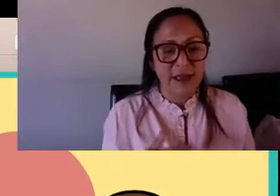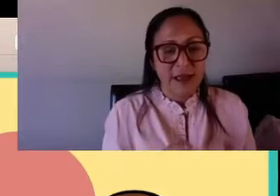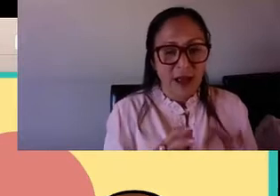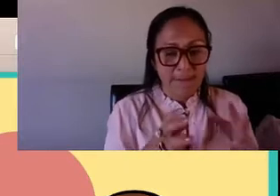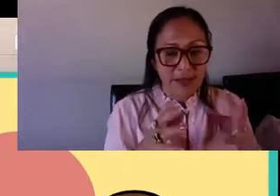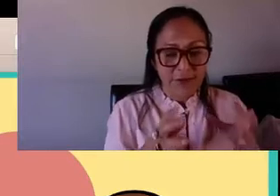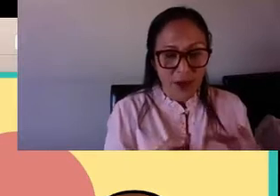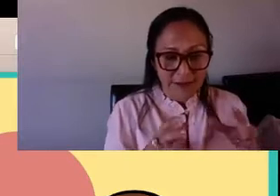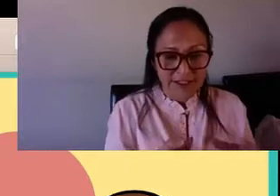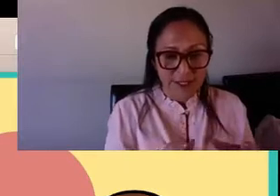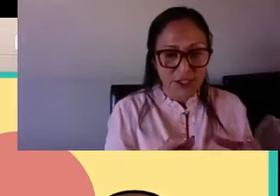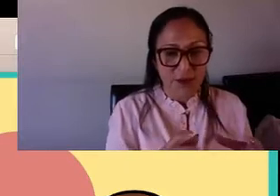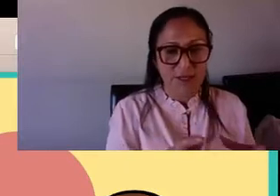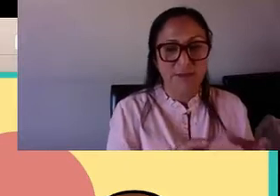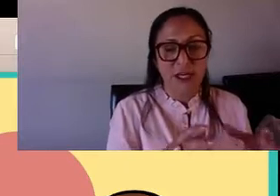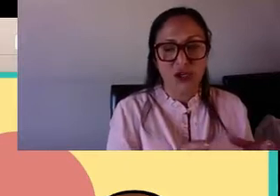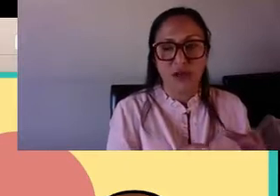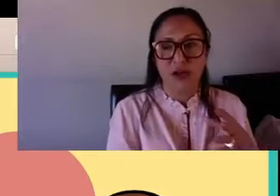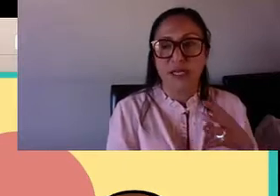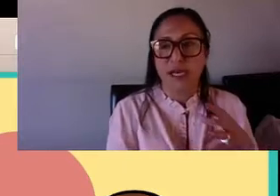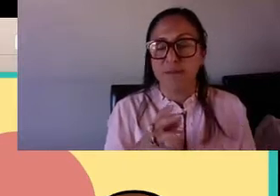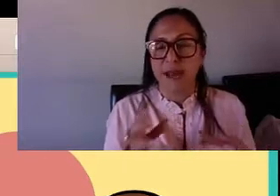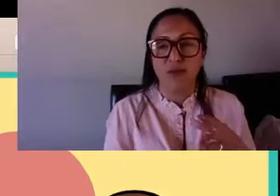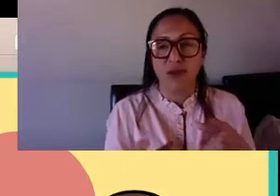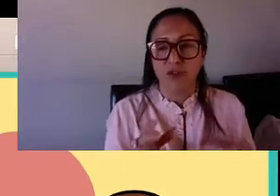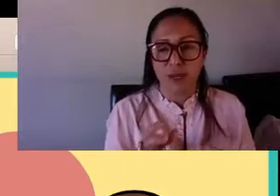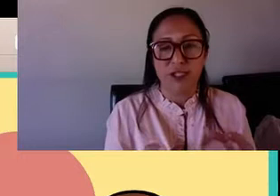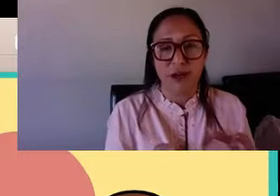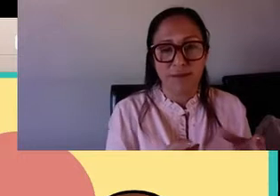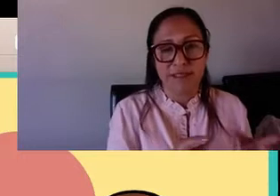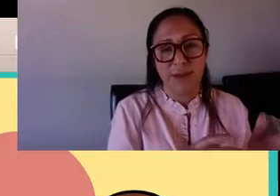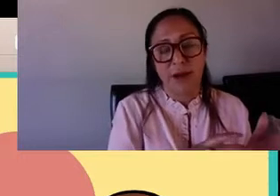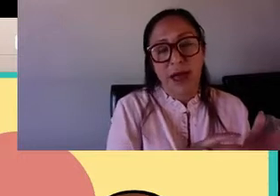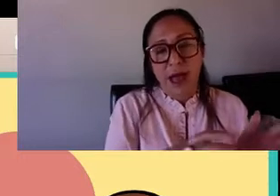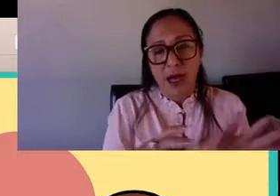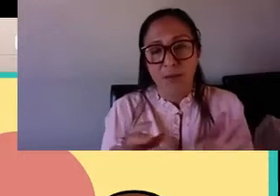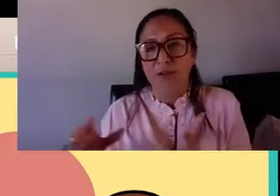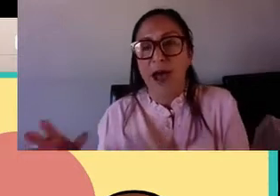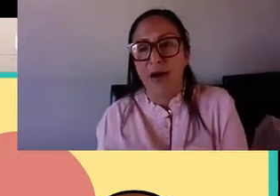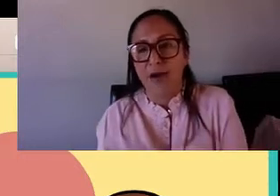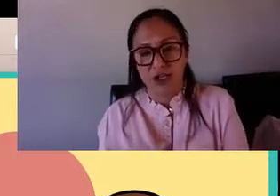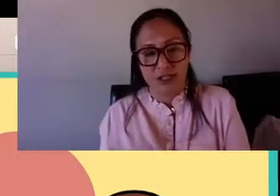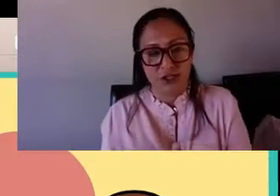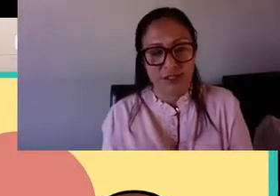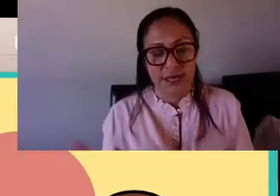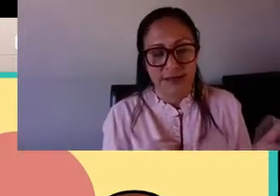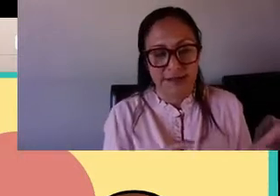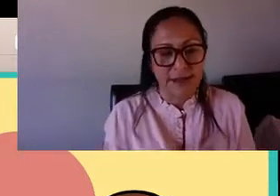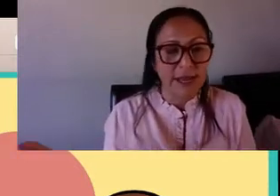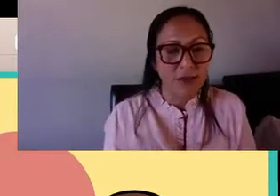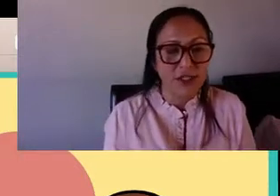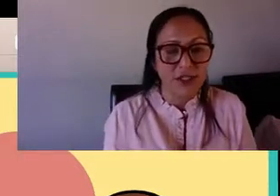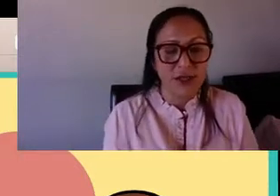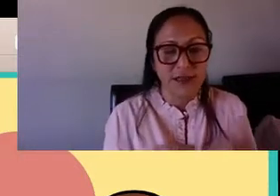these, if you have a speech therapist, make sure that you're touching base with your speech therapist about how to move out of the gestures in the